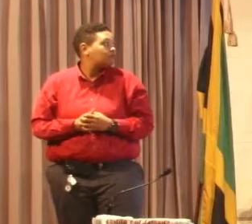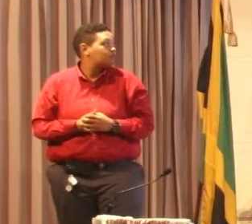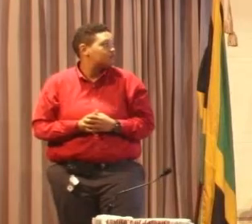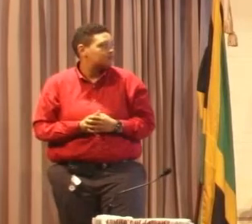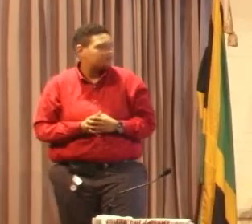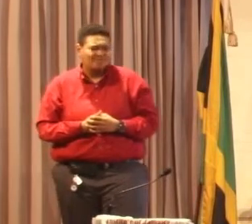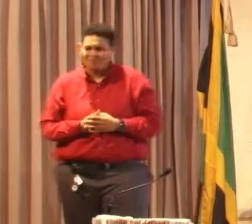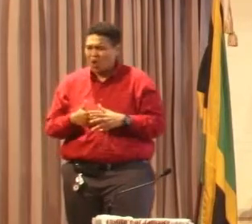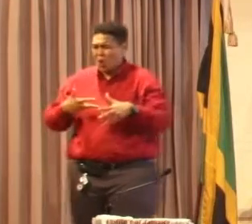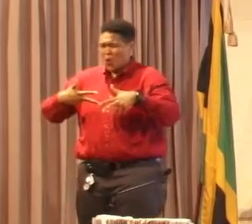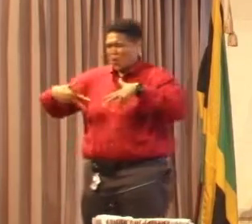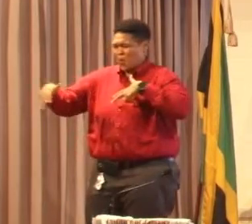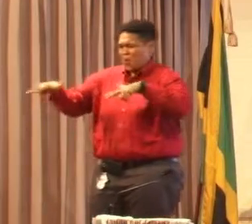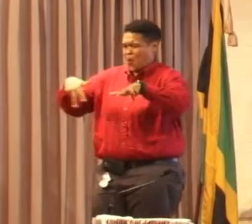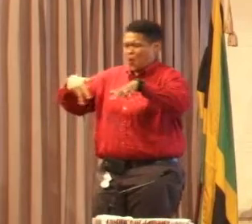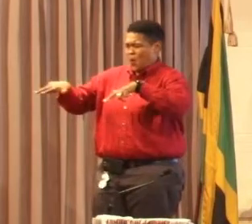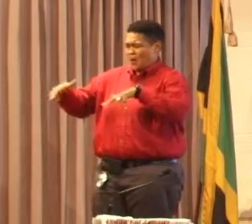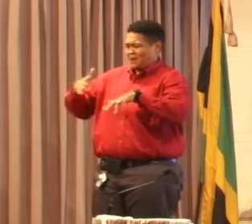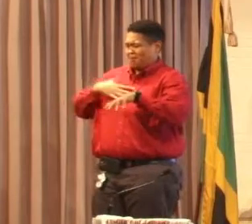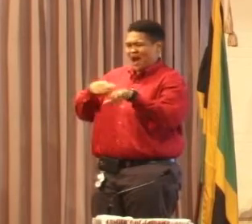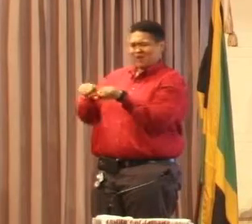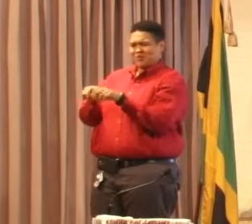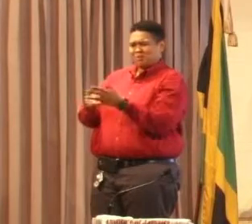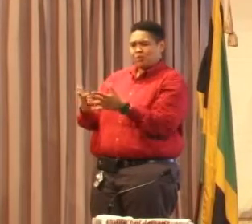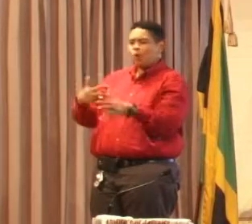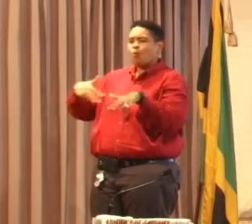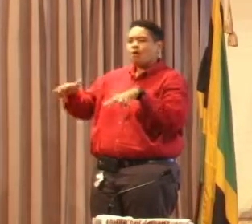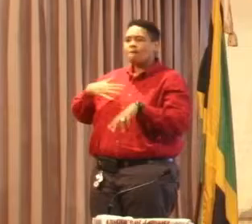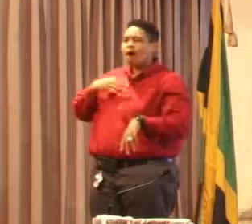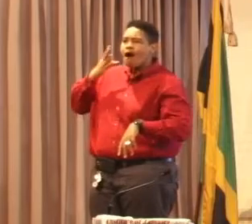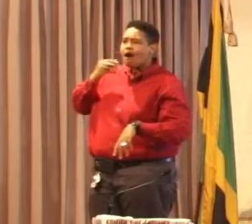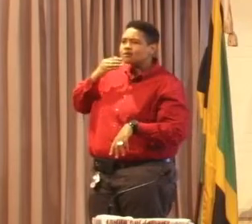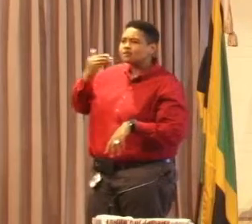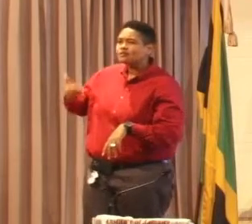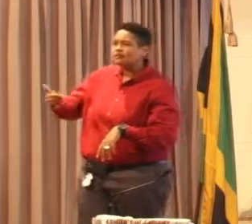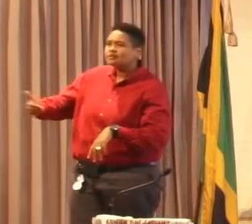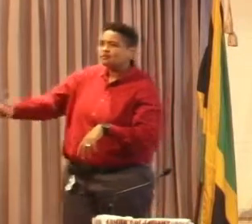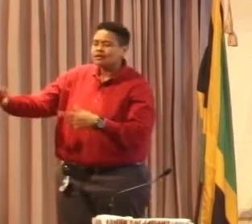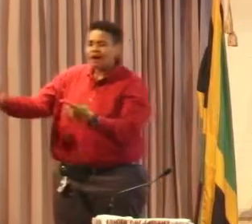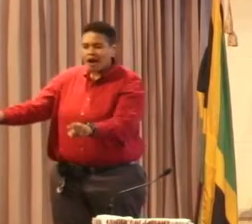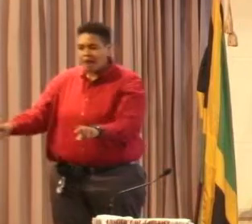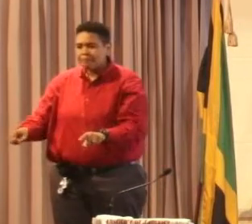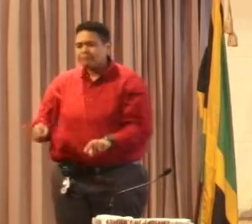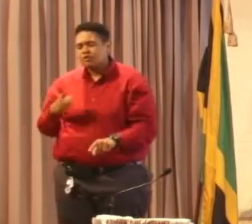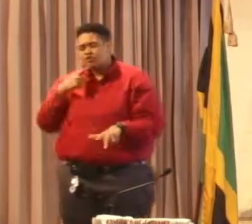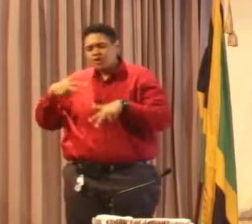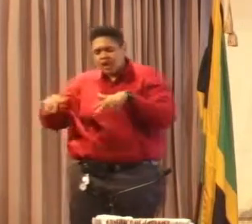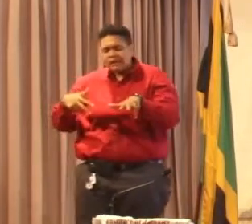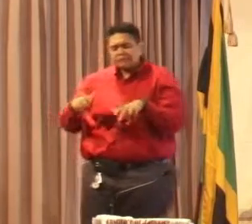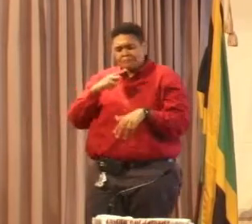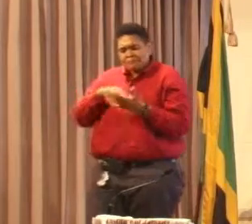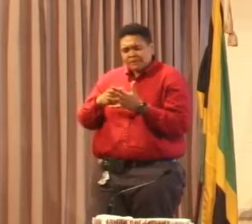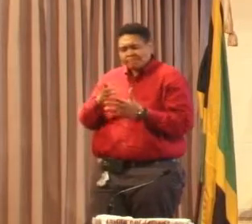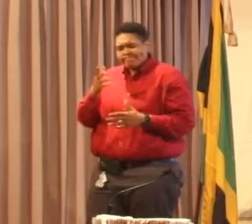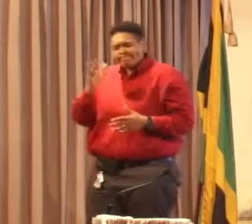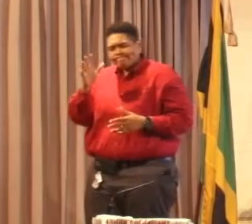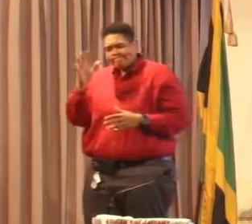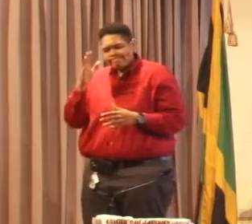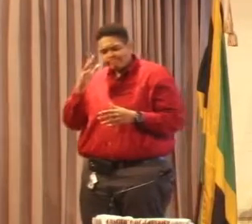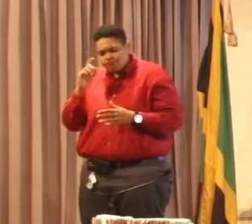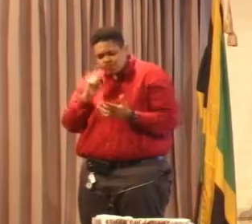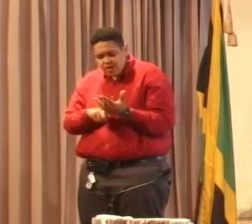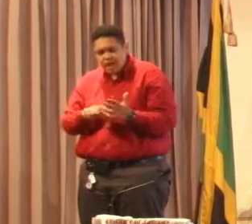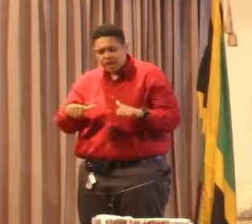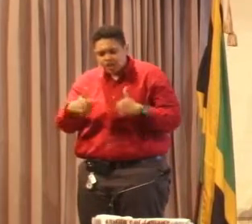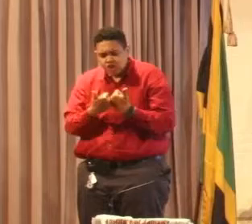Shoe. What is a walk in my shoe? A walk in my shoe is really recognizing the challenges, experiences,